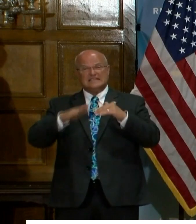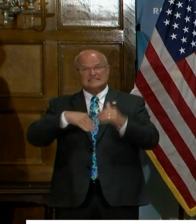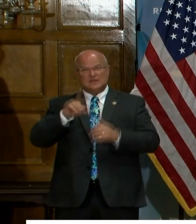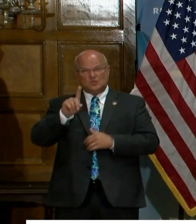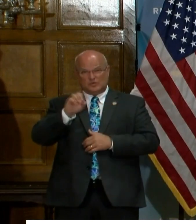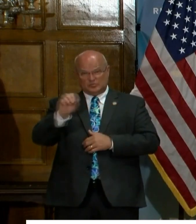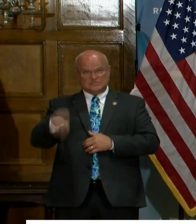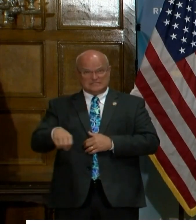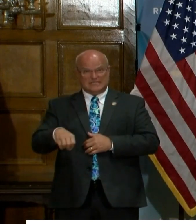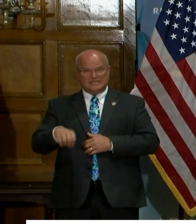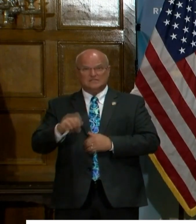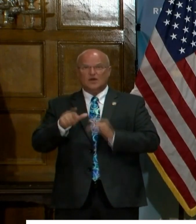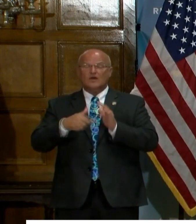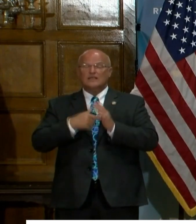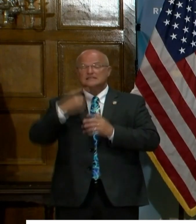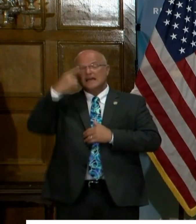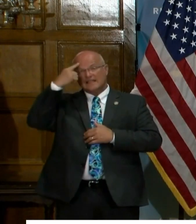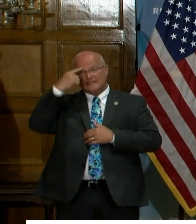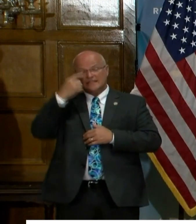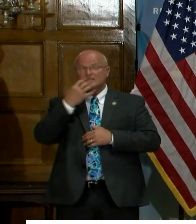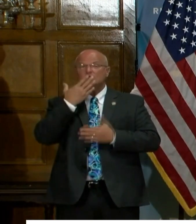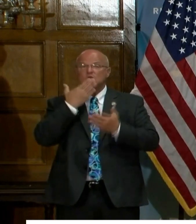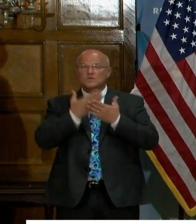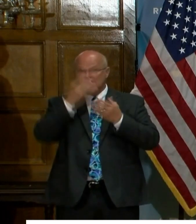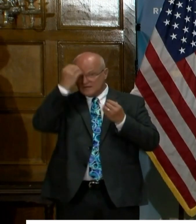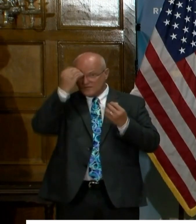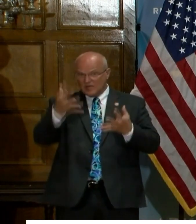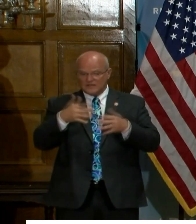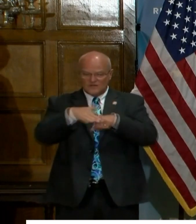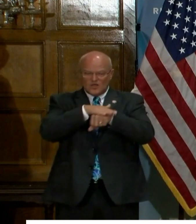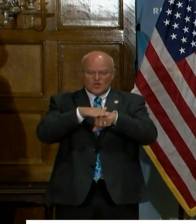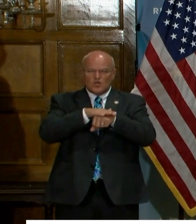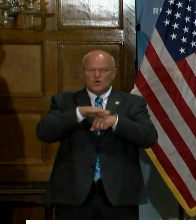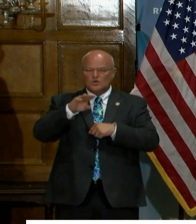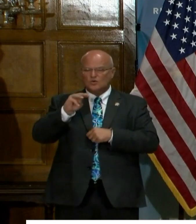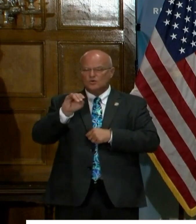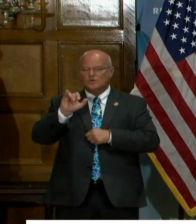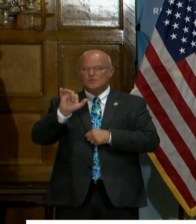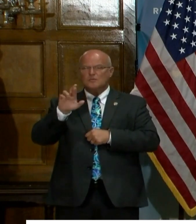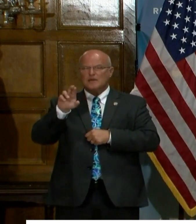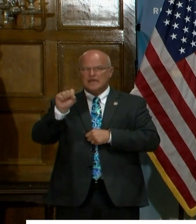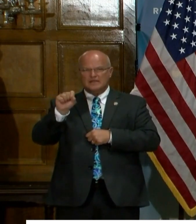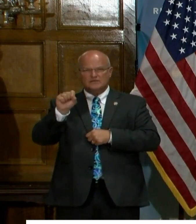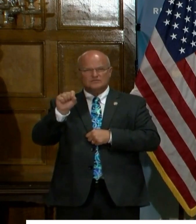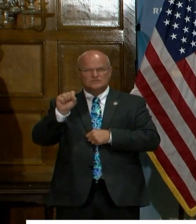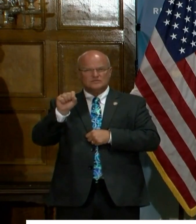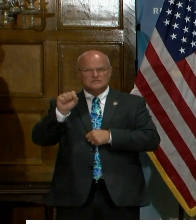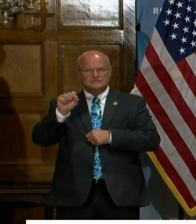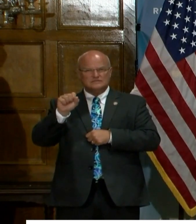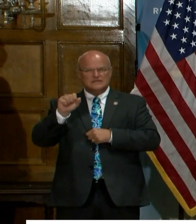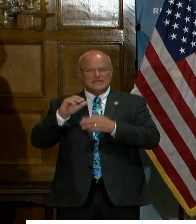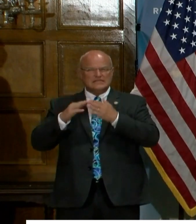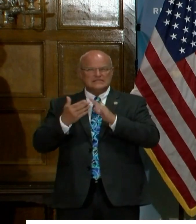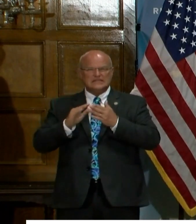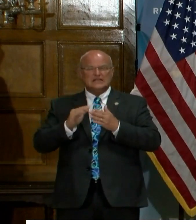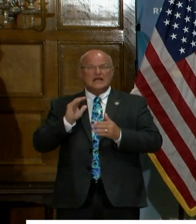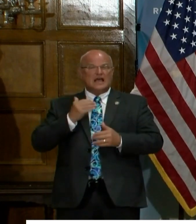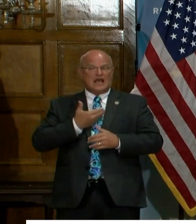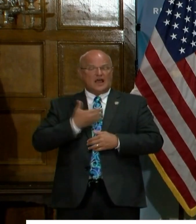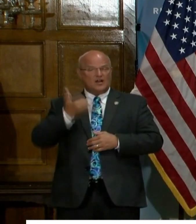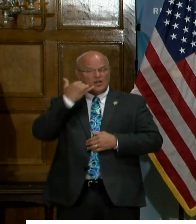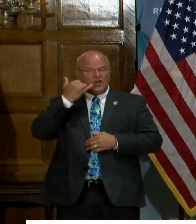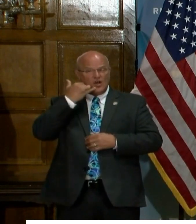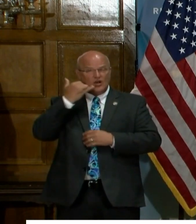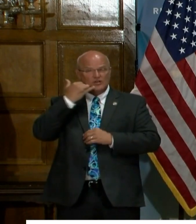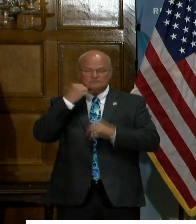1%. So this is, I think, valuable information for those local mayors, local elected officials, and others. Our municipal league calls,